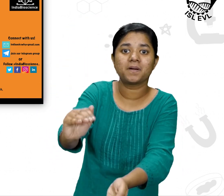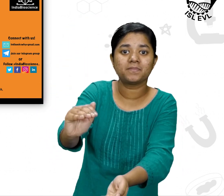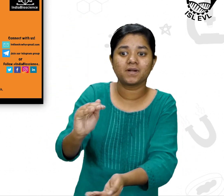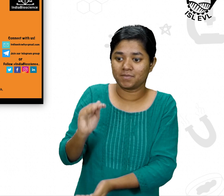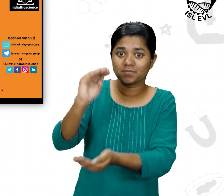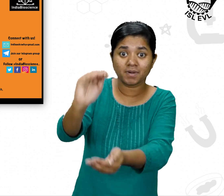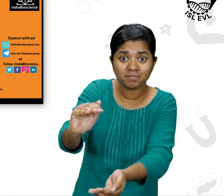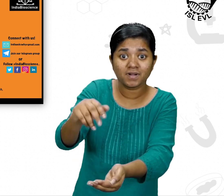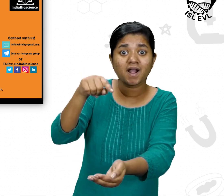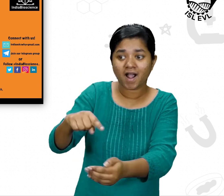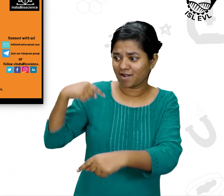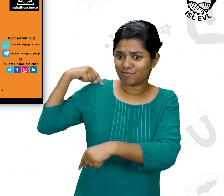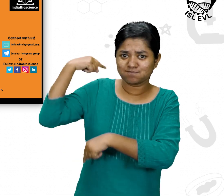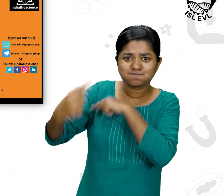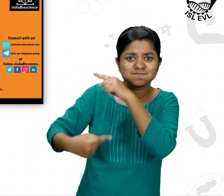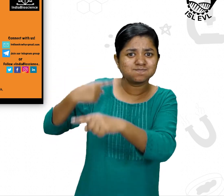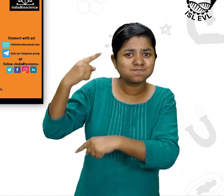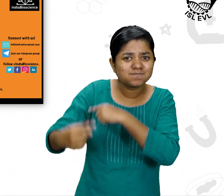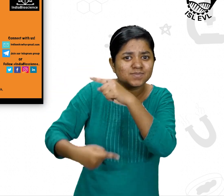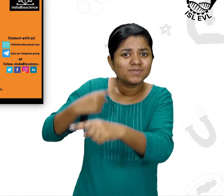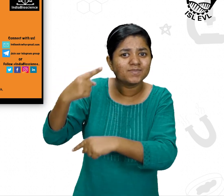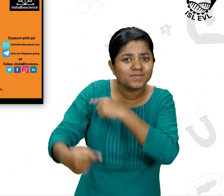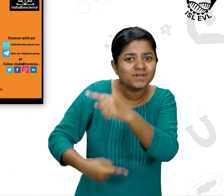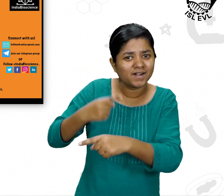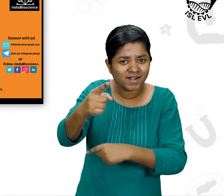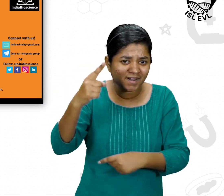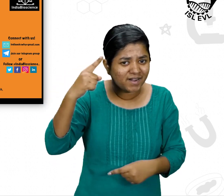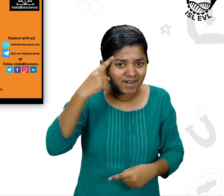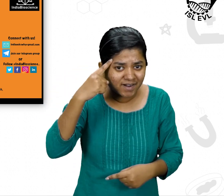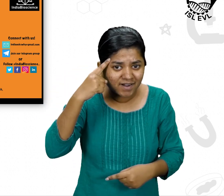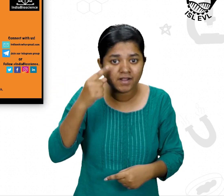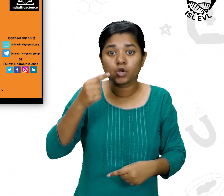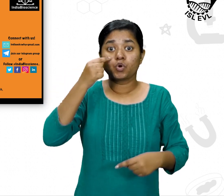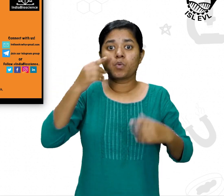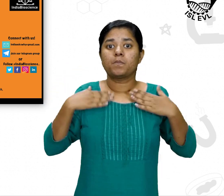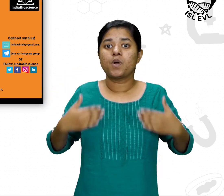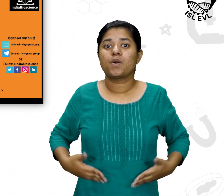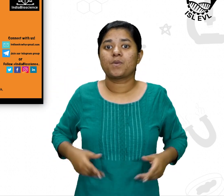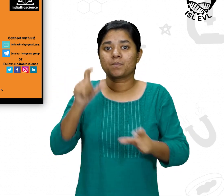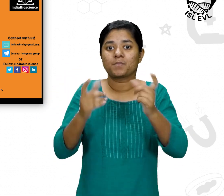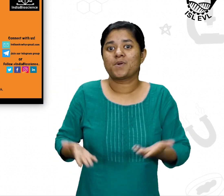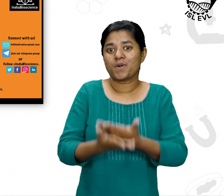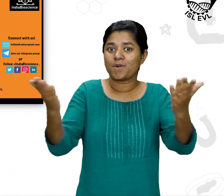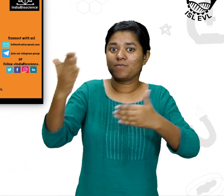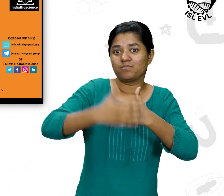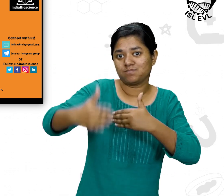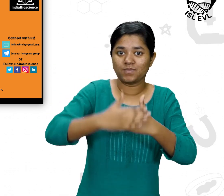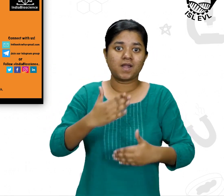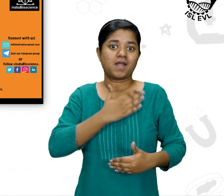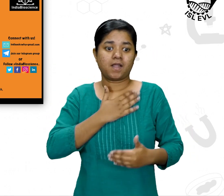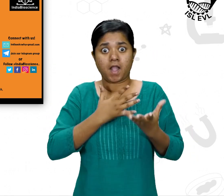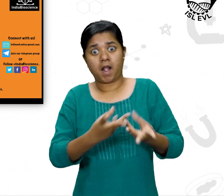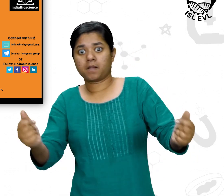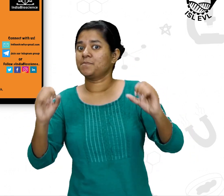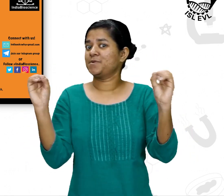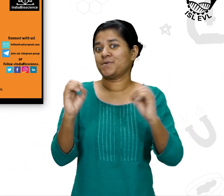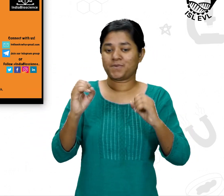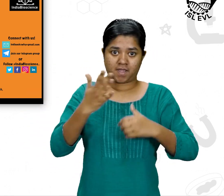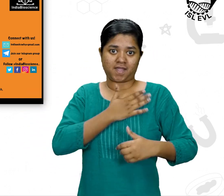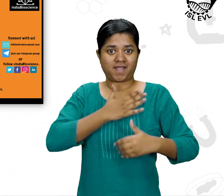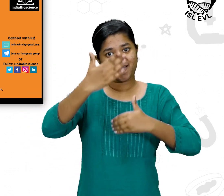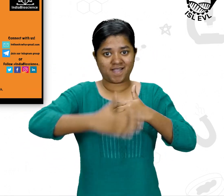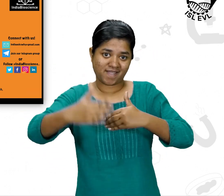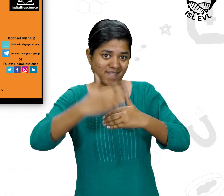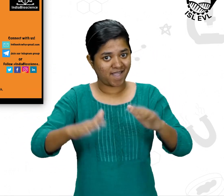alive. So whenever an adult takes care of a baby, the brain sort of gives them a pat on the